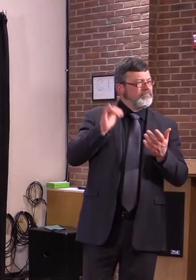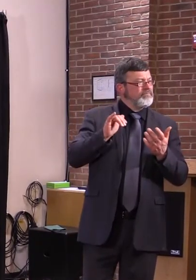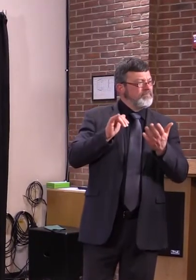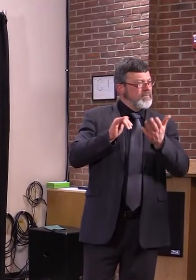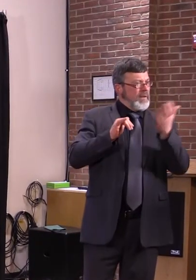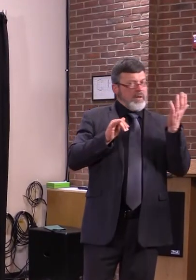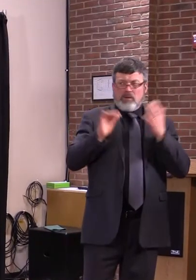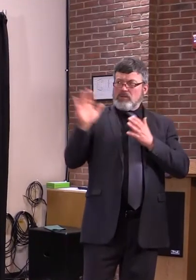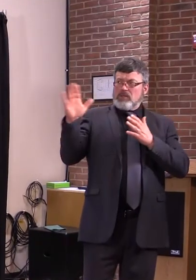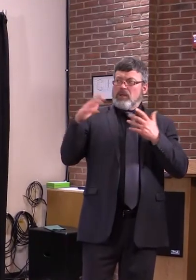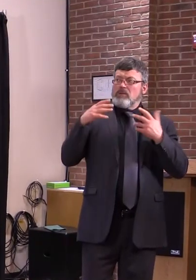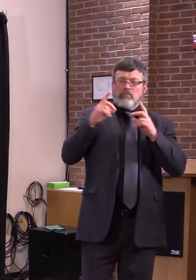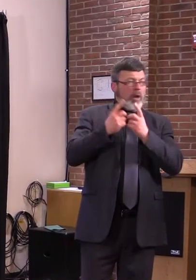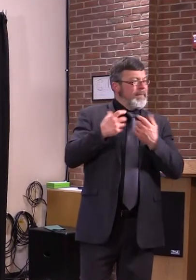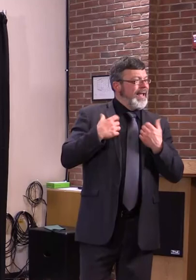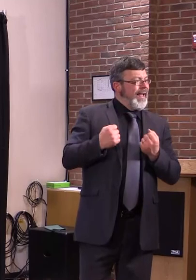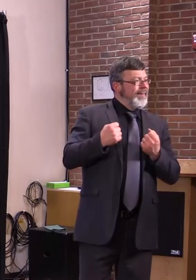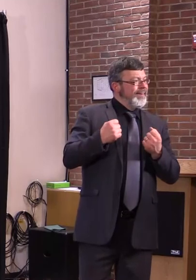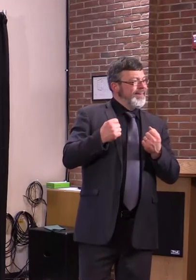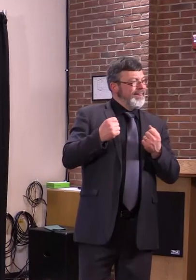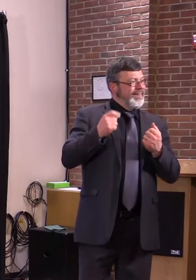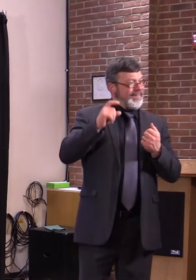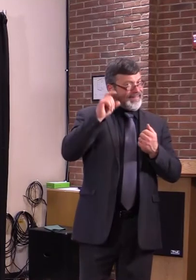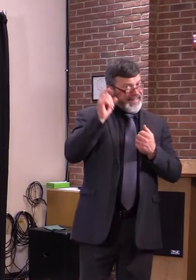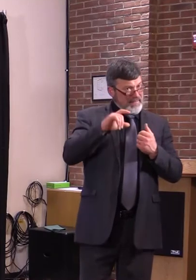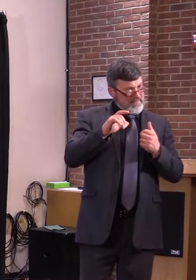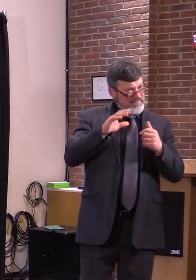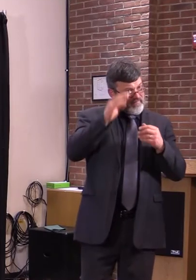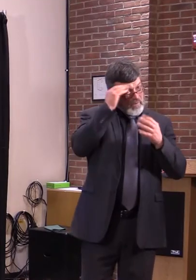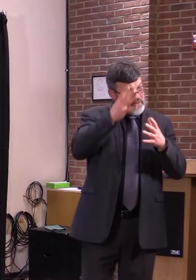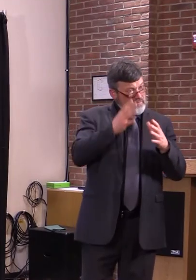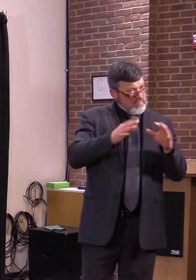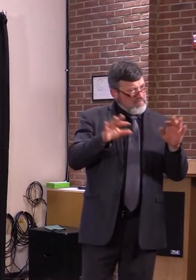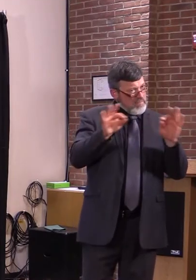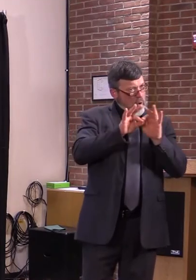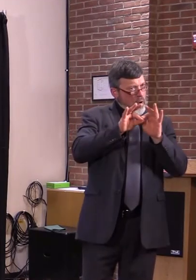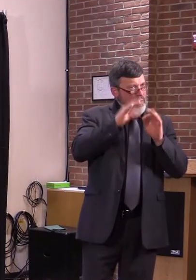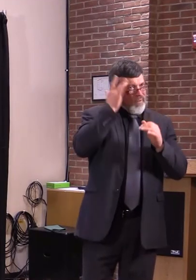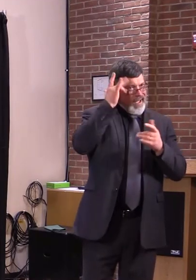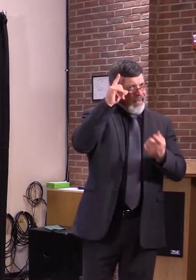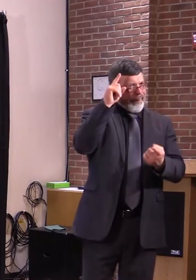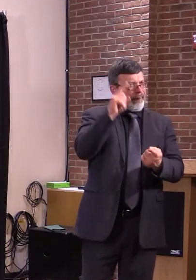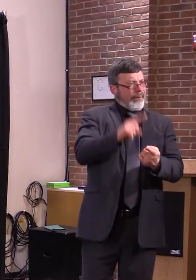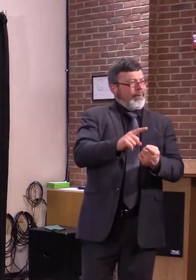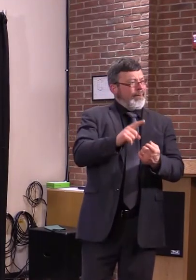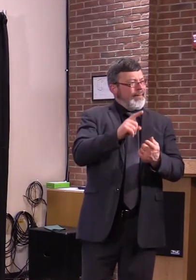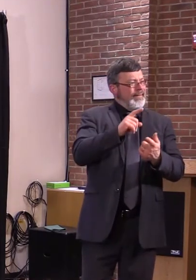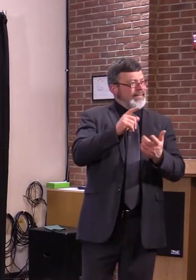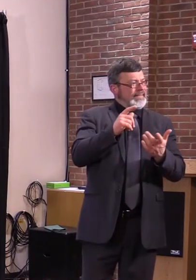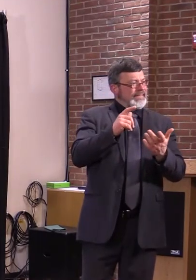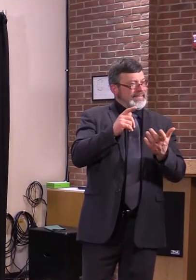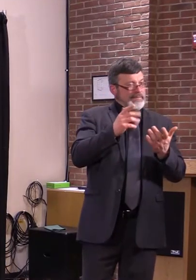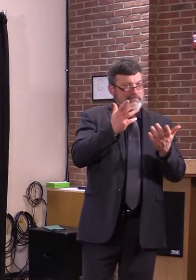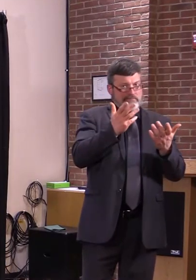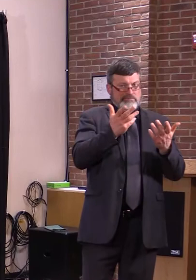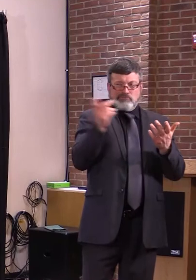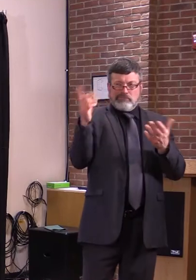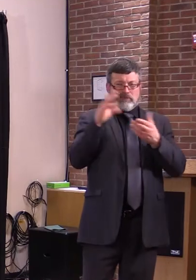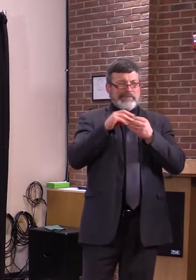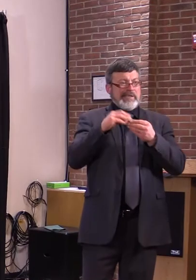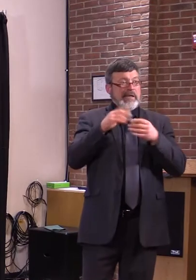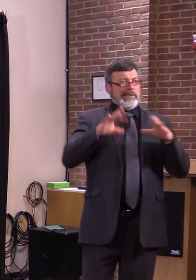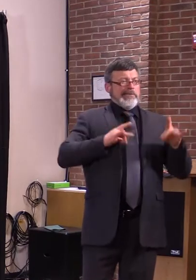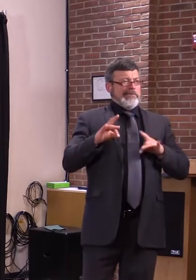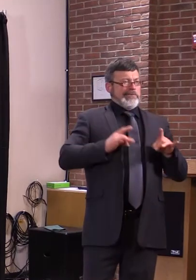even meaningful anymore, or if we're really getting to the point where new cases are far less important than hospitalizations